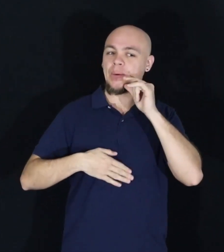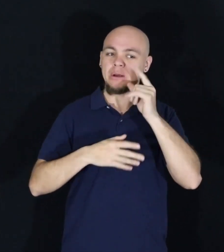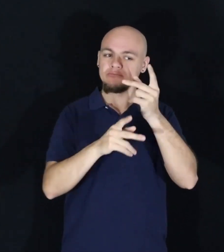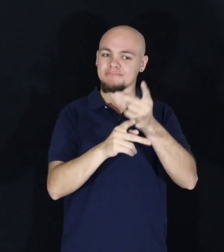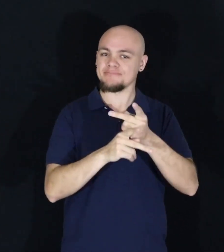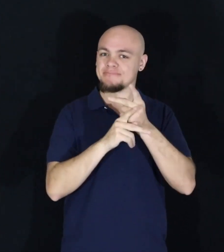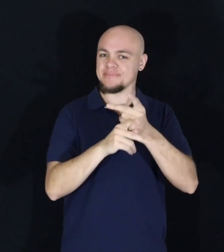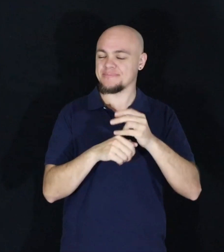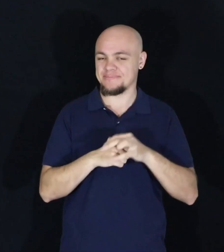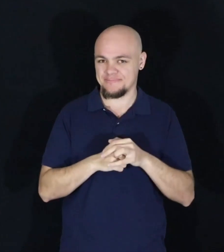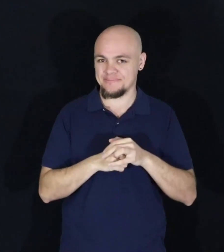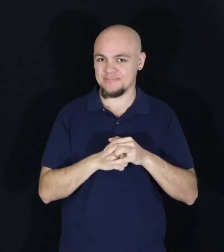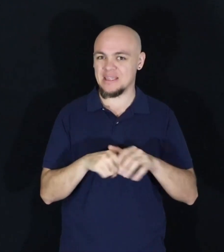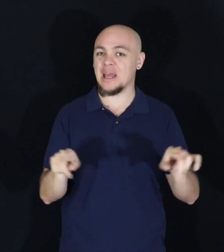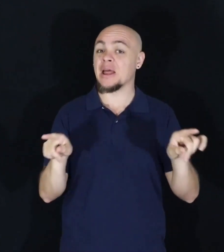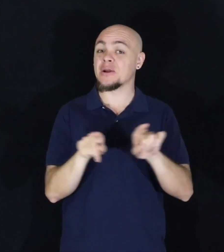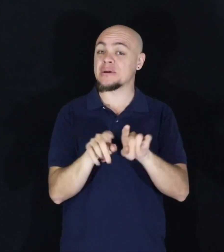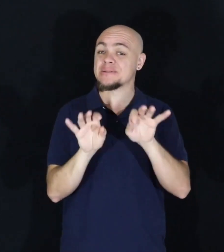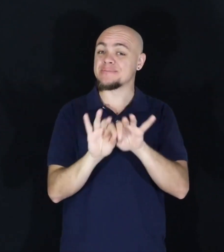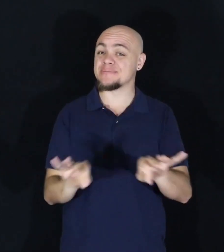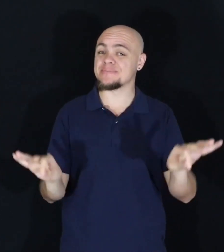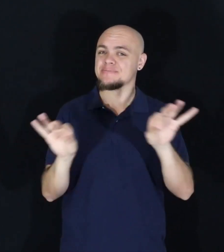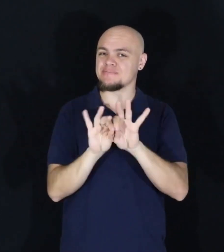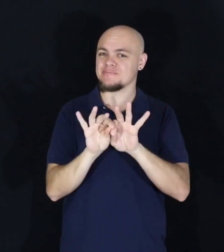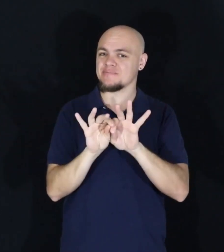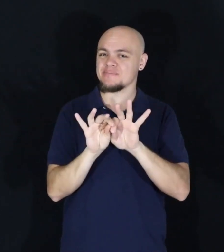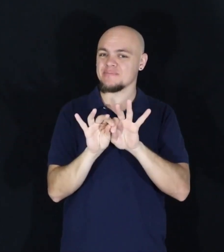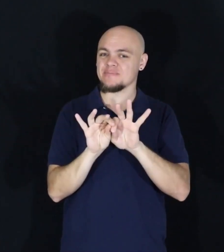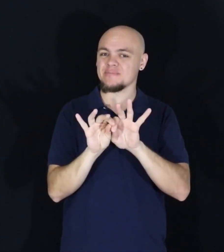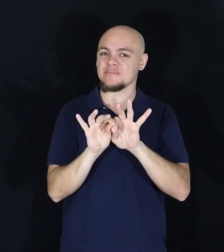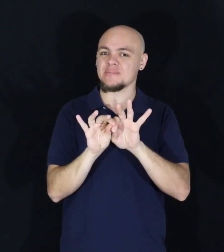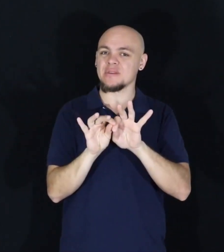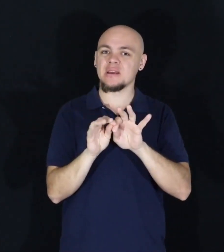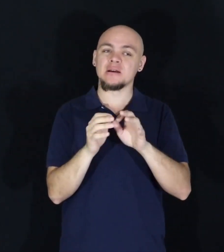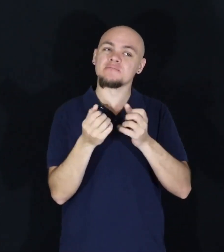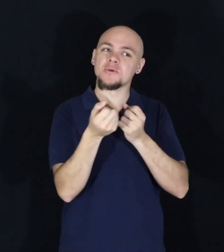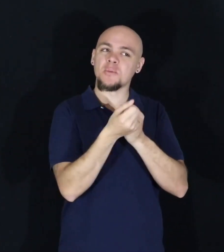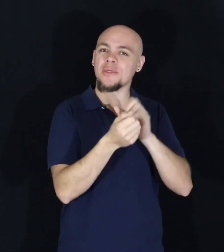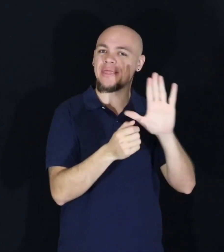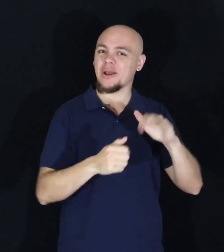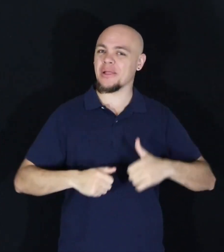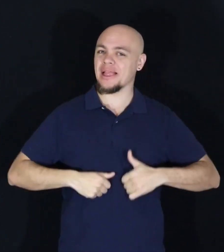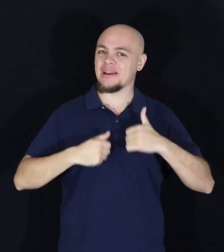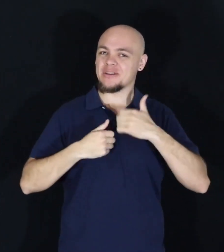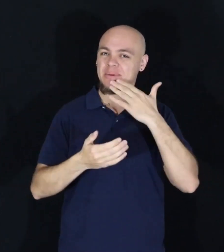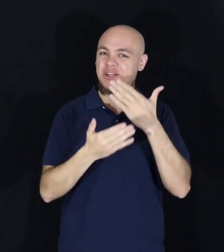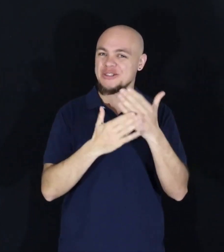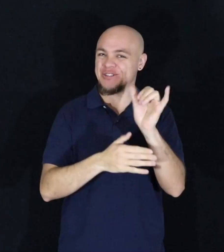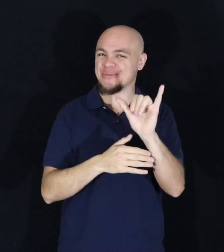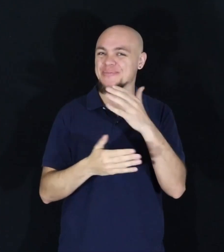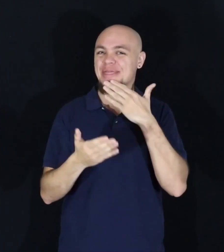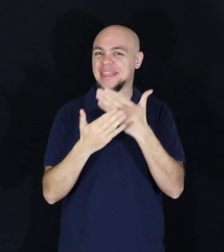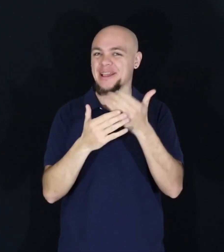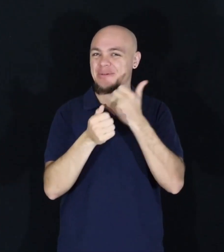you, and more importantly, be a part of what makes their life a good one. Thank you, everyone.